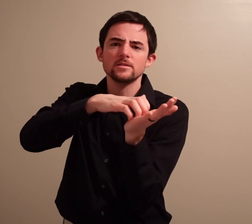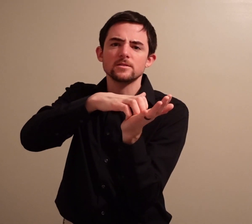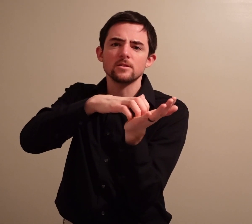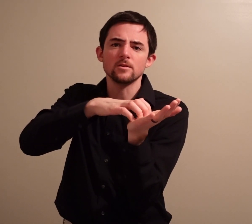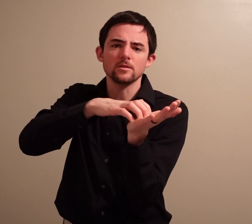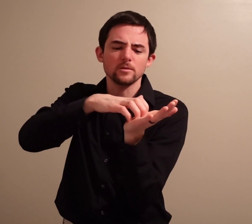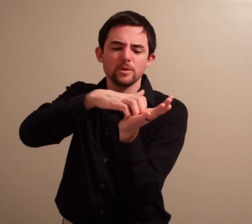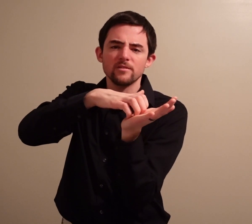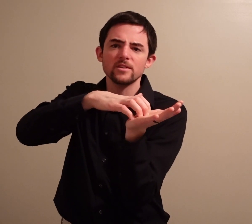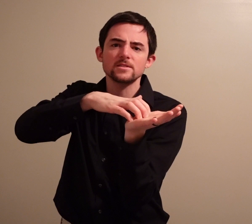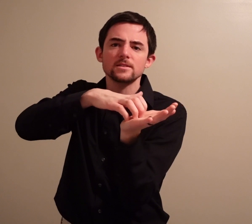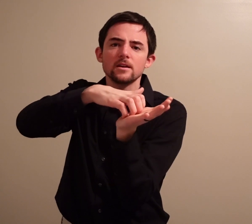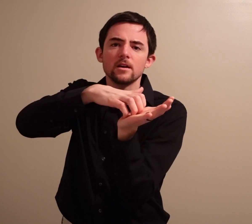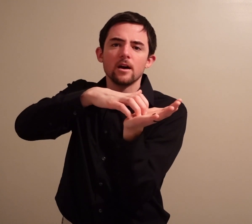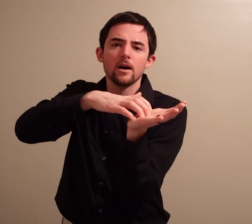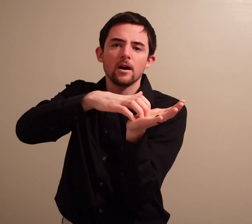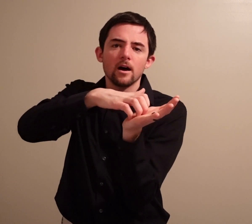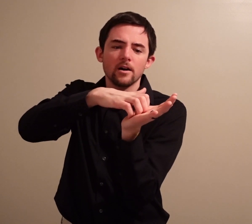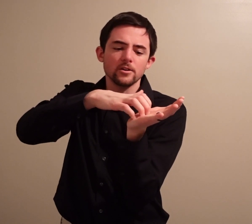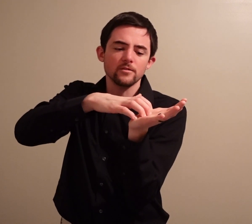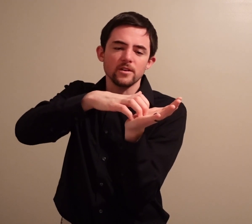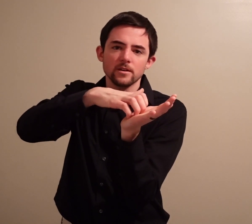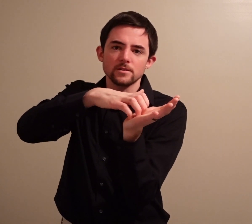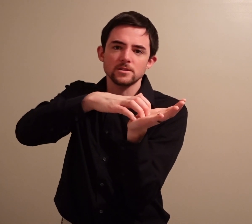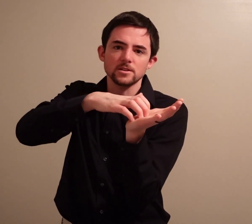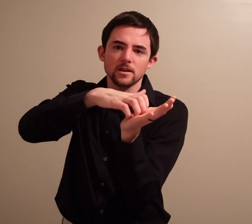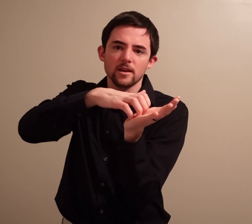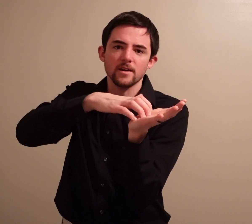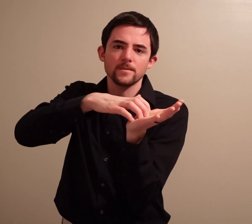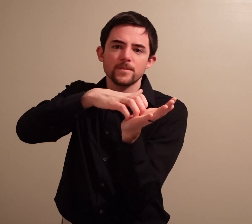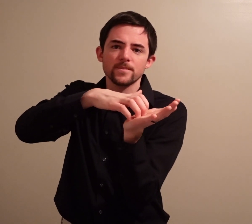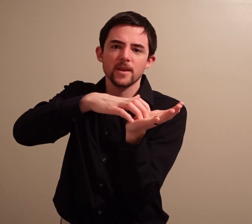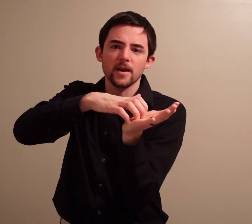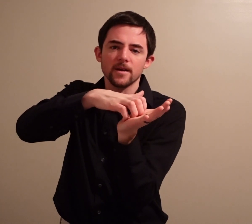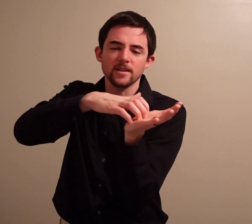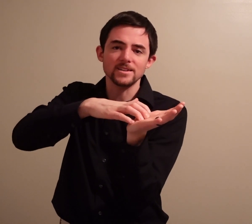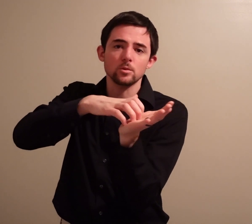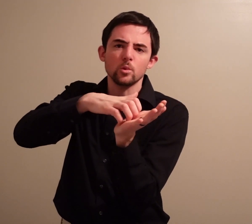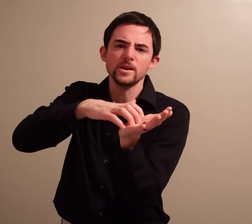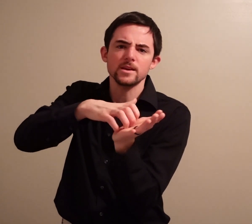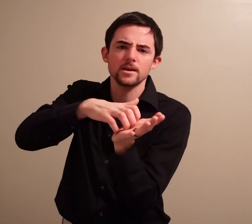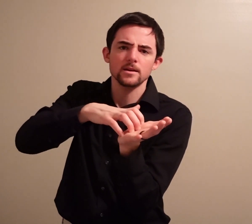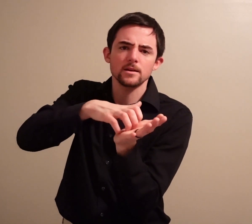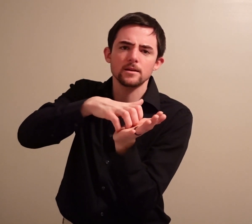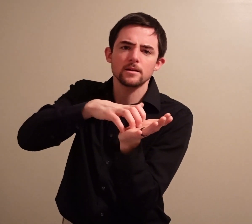sways or pivots on your fingers, just like that. Okay, that's weak.